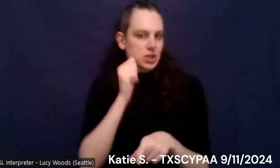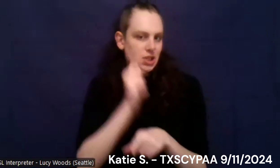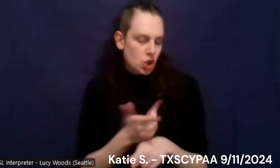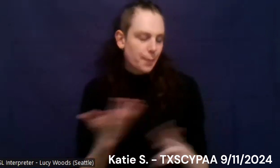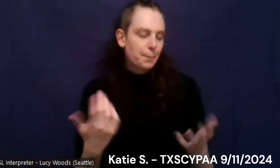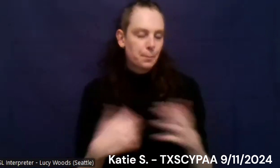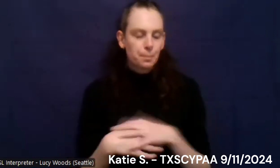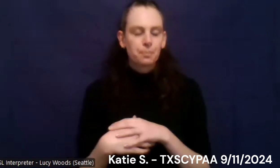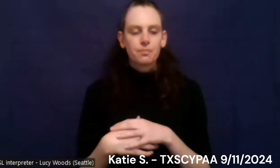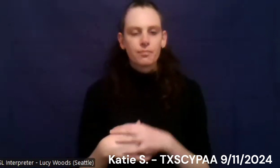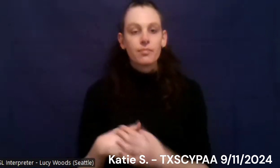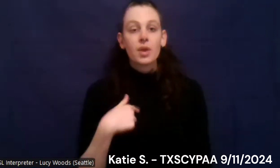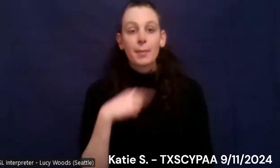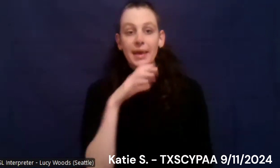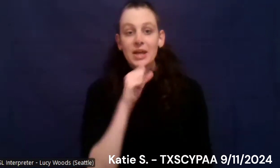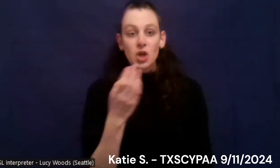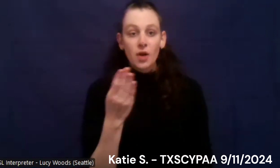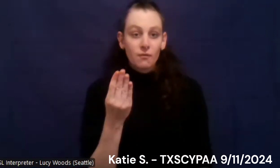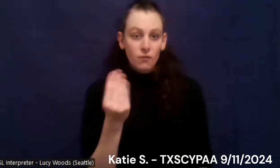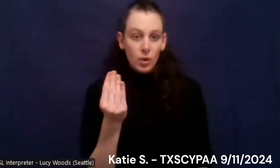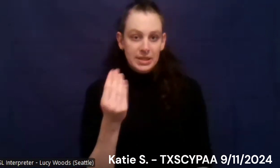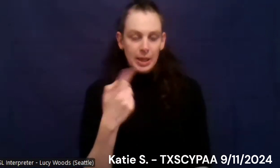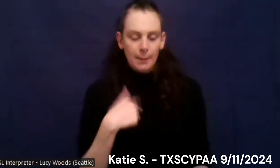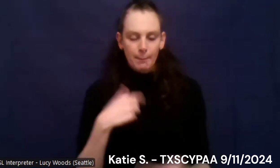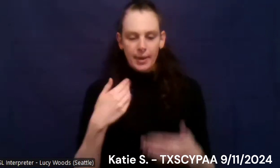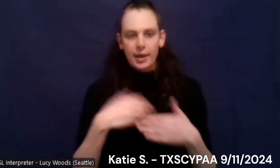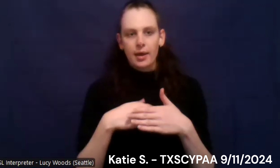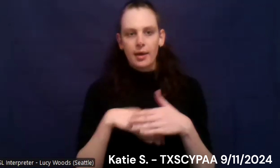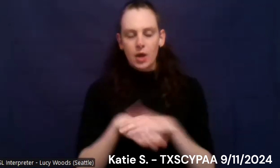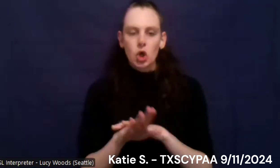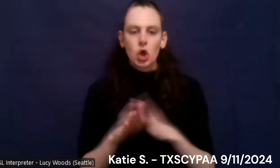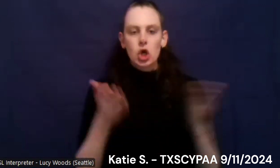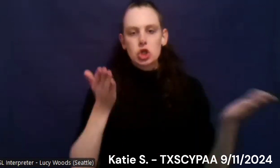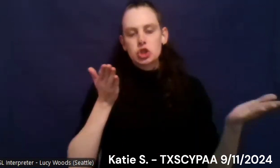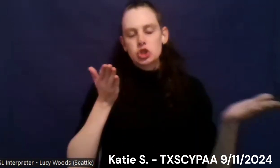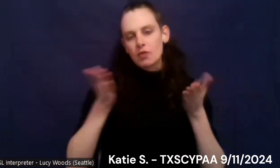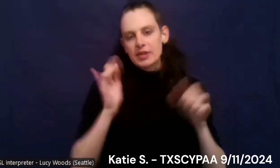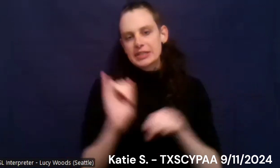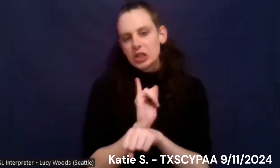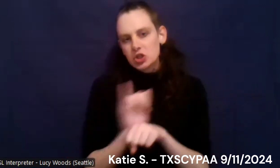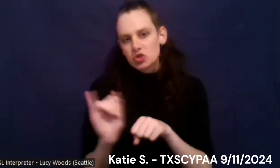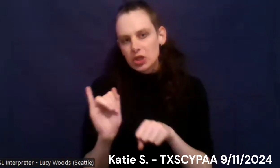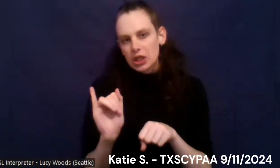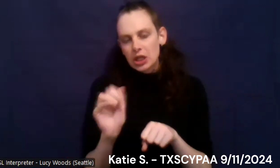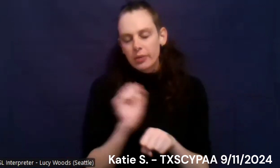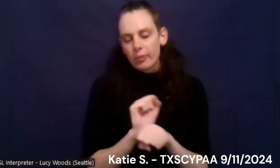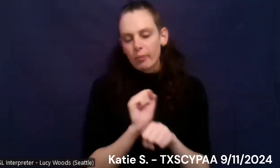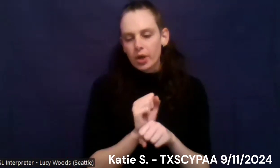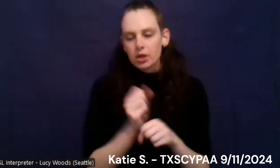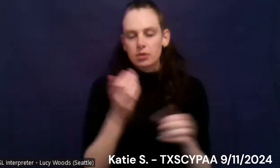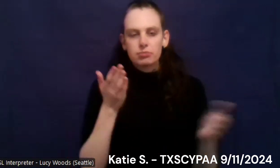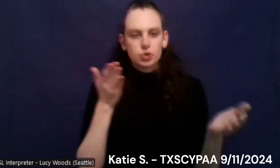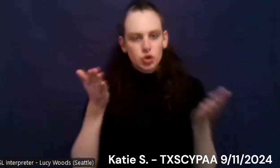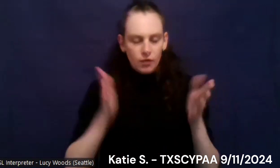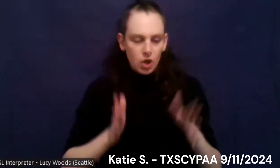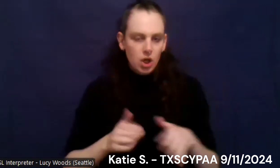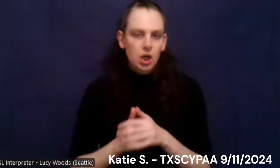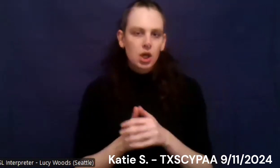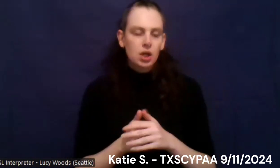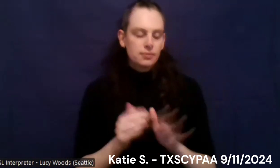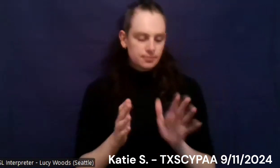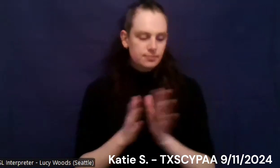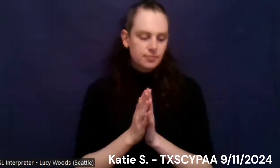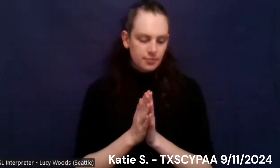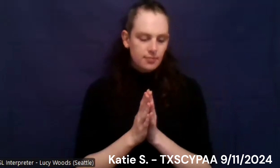When I was 14, I entered the service industry. Um, and I'll say this as a preface to everything